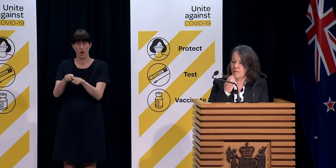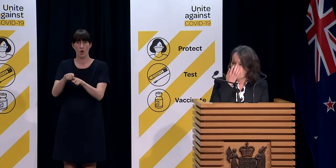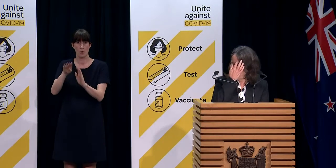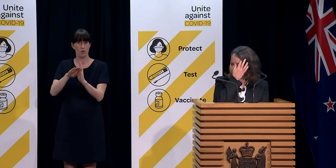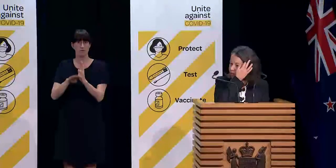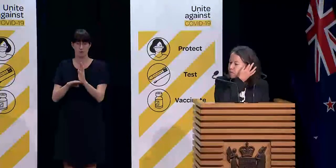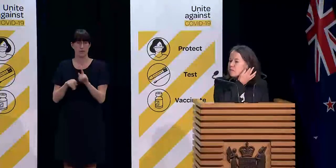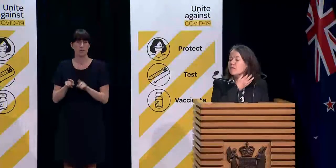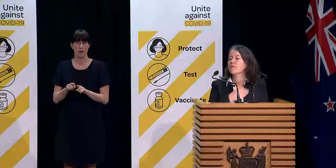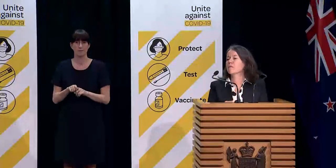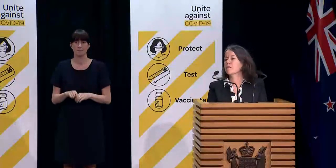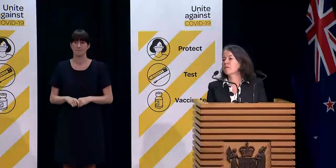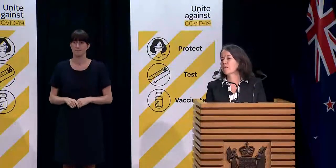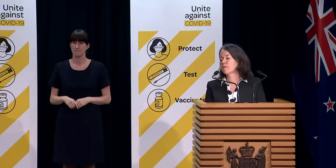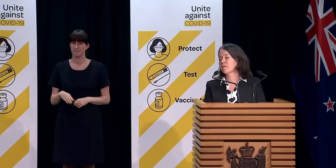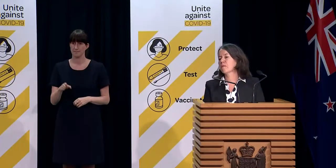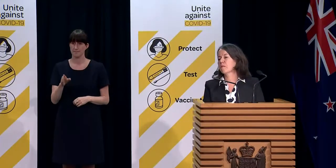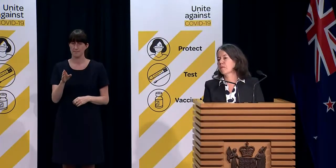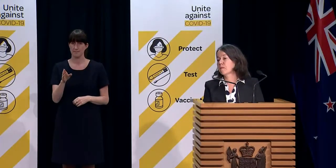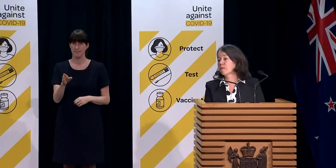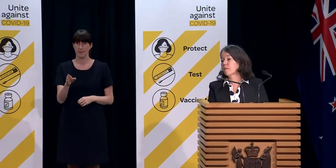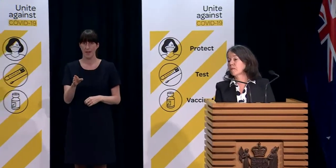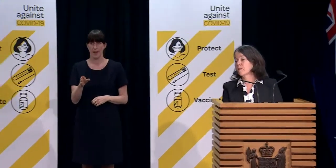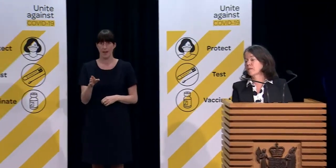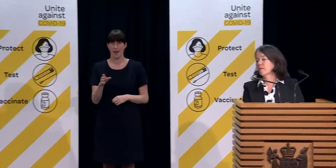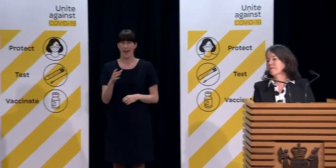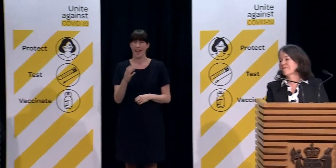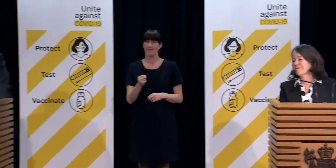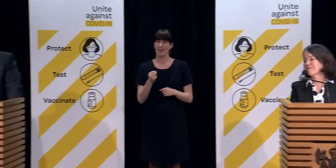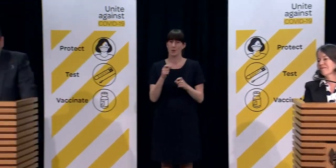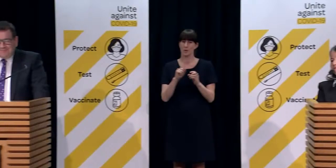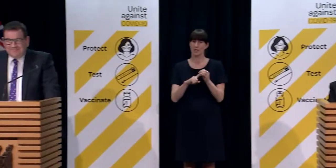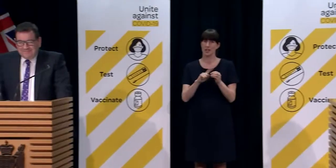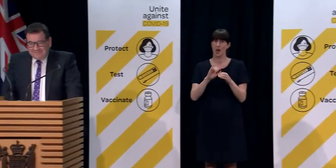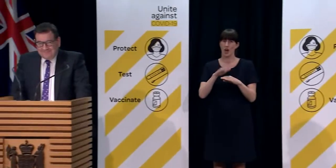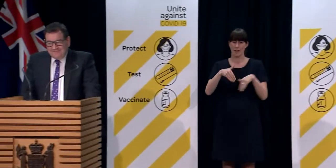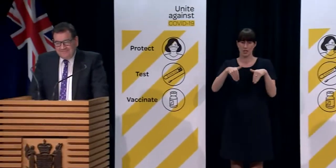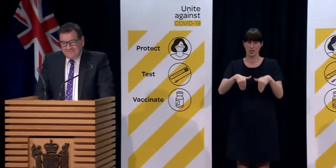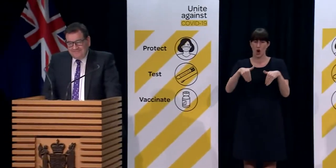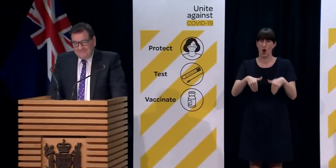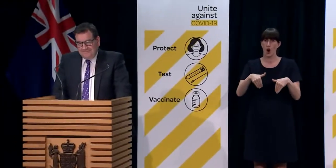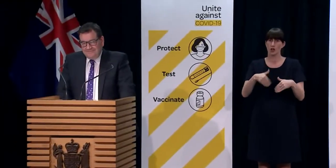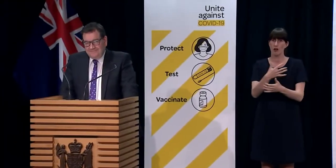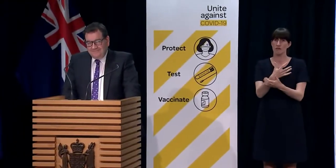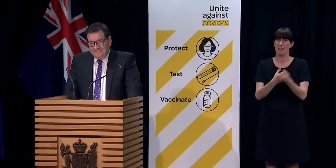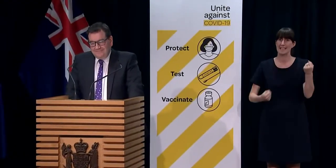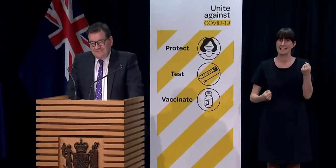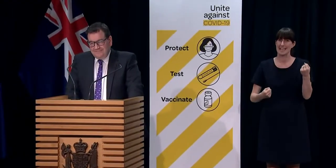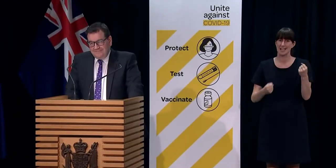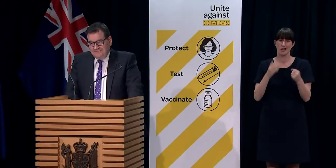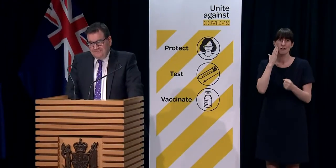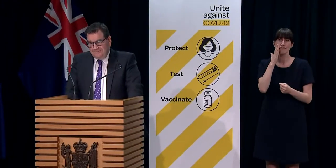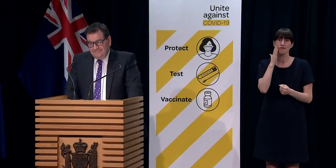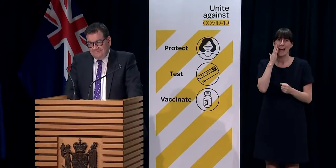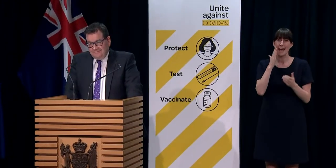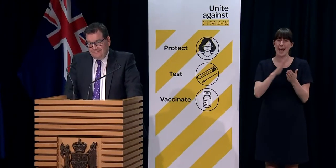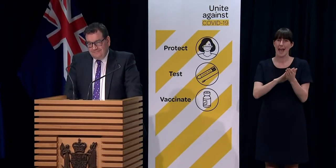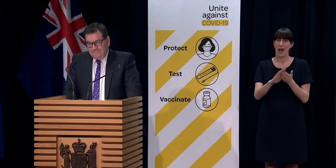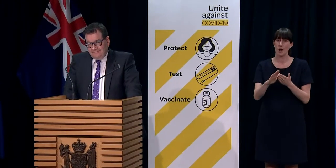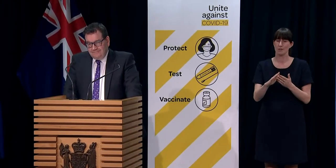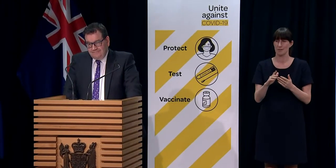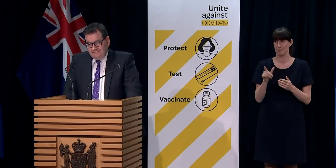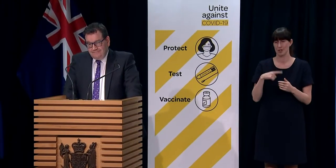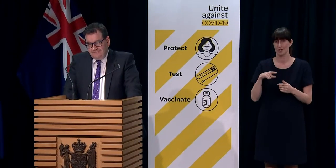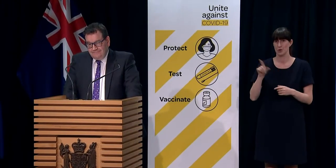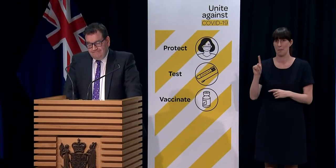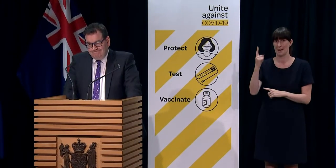a question for a colleague on greyhounds as Sport Minister. Given the greyhound racing, New Zealand is already pushing back against claims